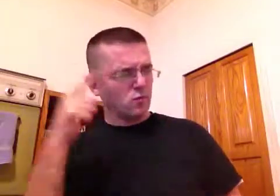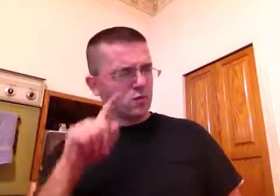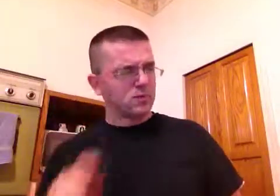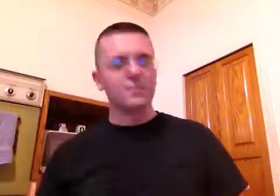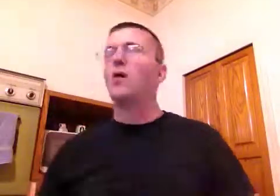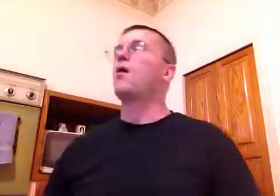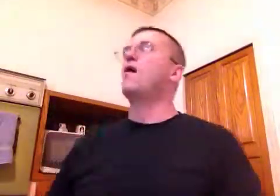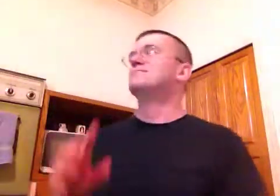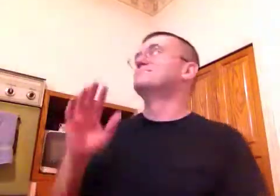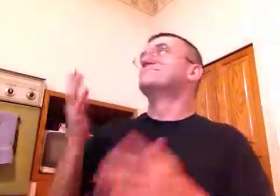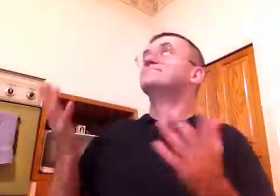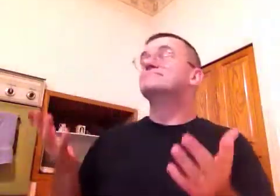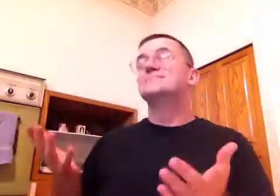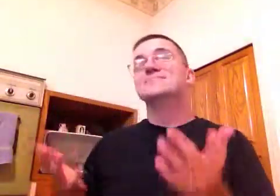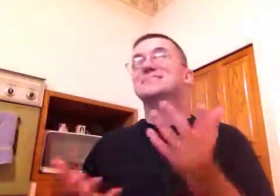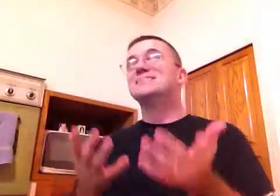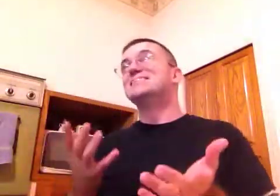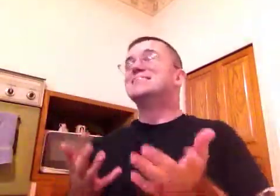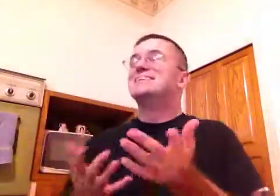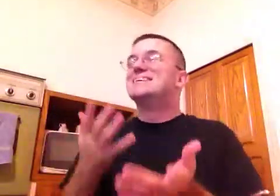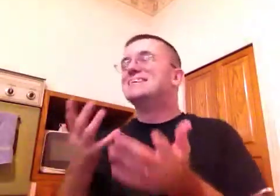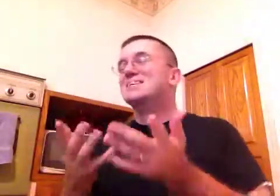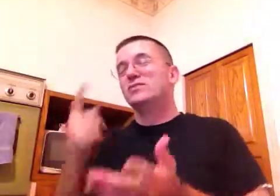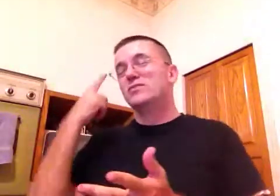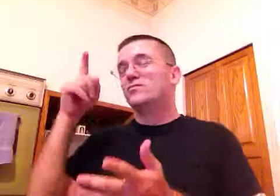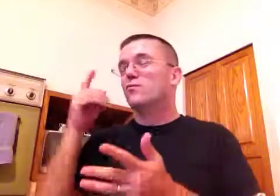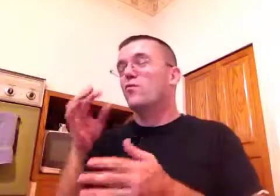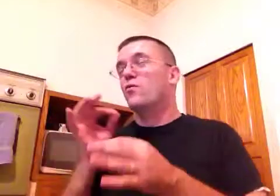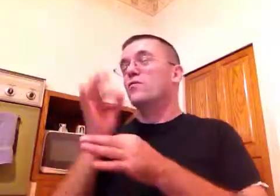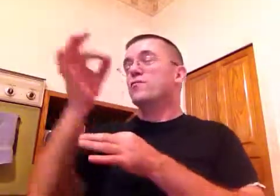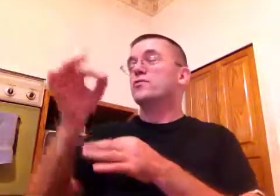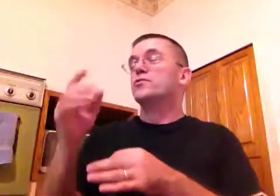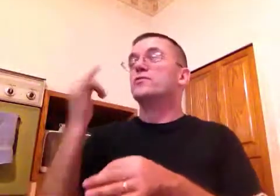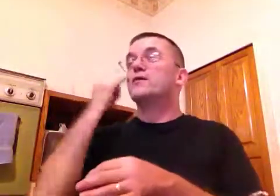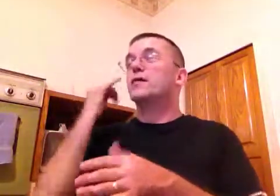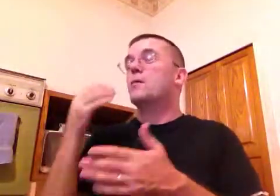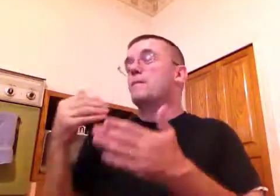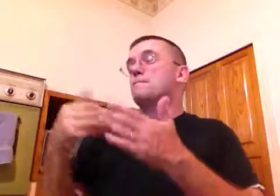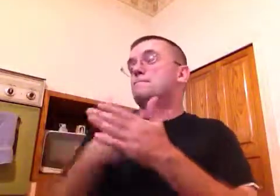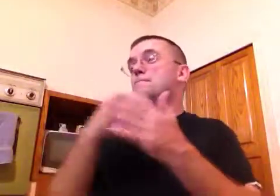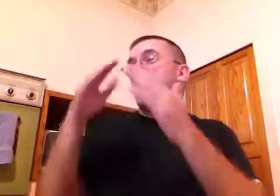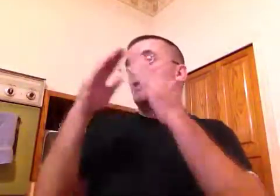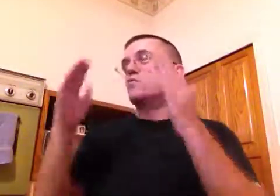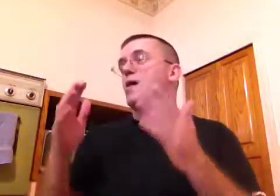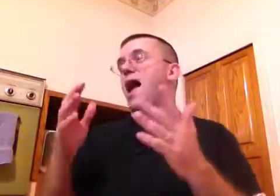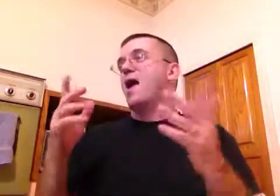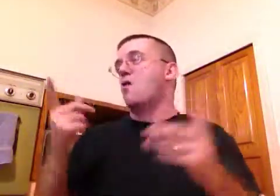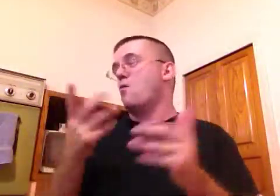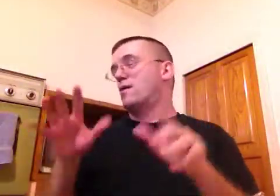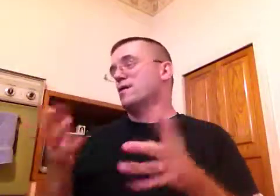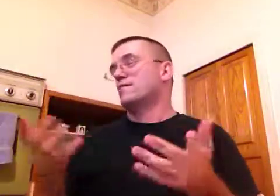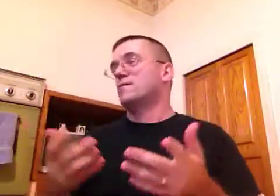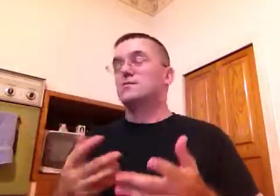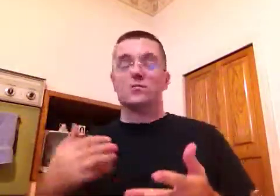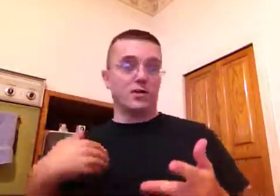to buy another home or whatever, And you have your emergency fund in place. Right. And you're debt-free except your